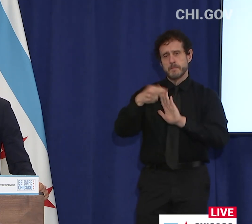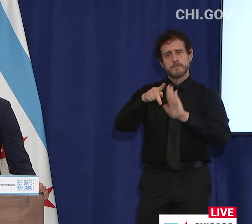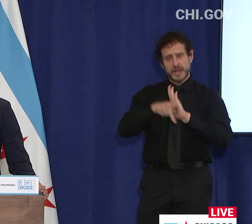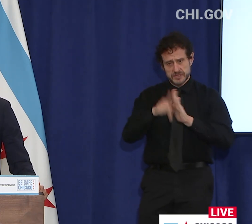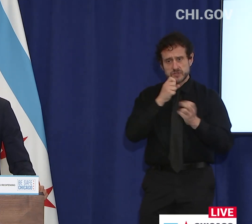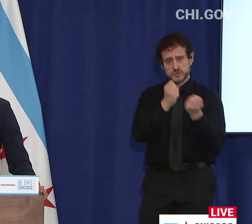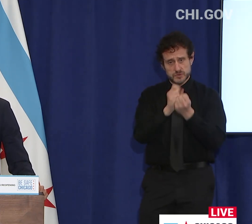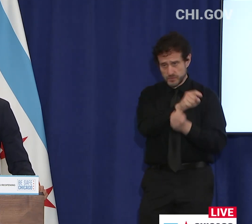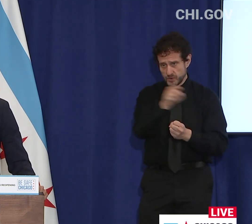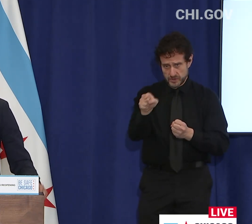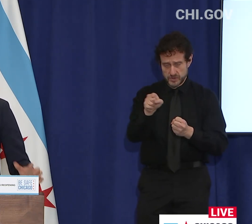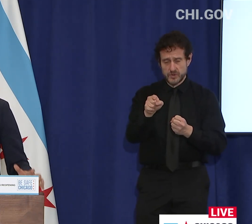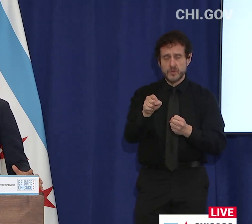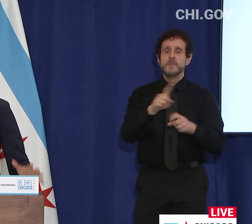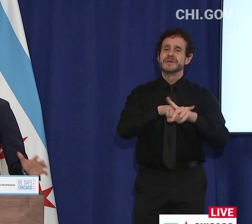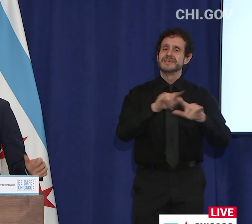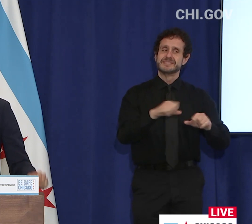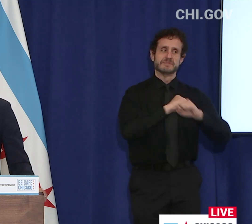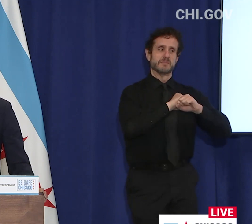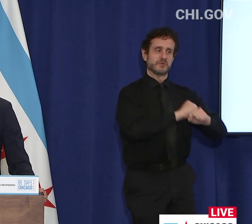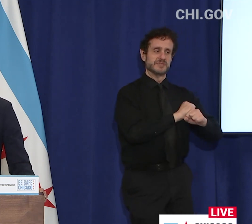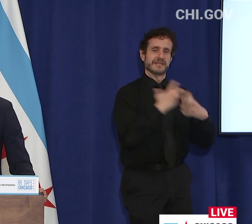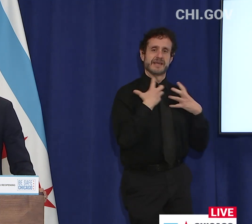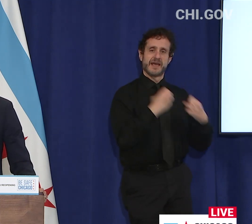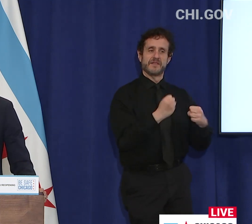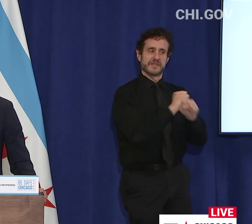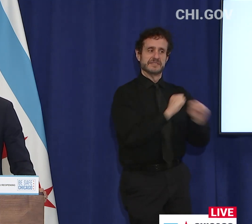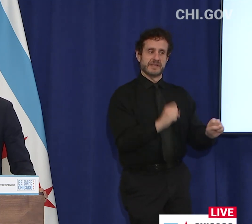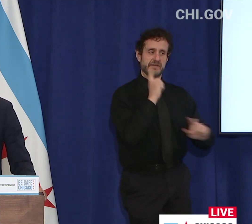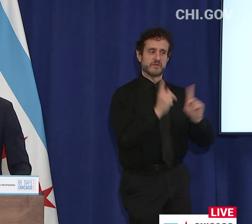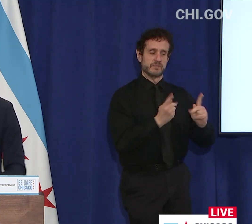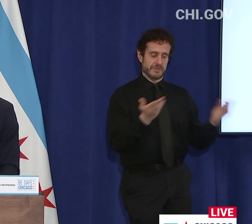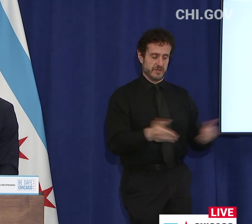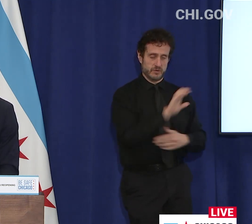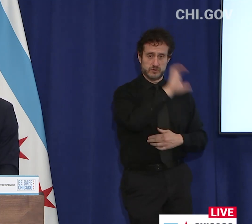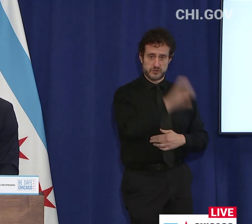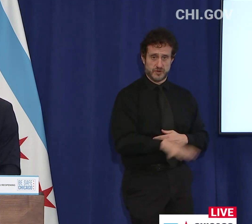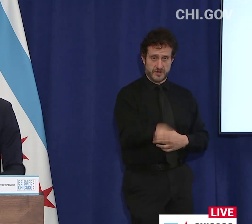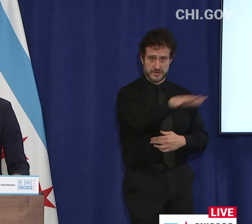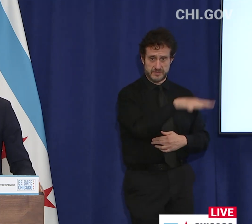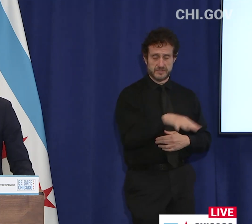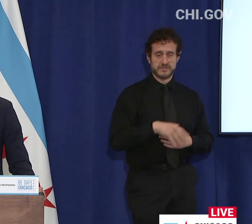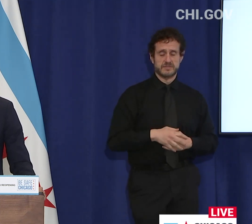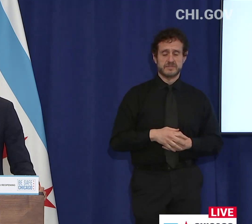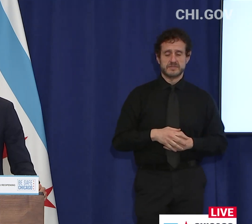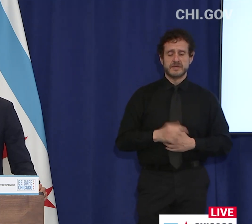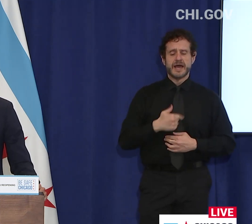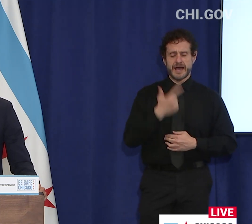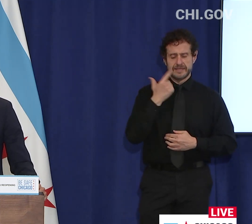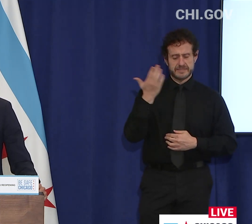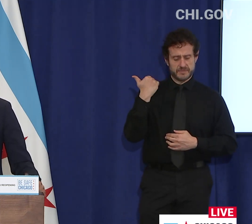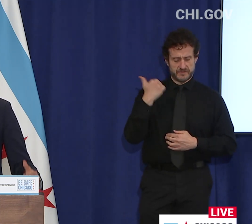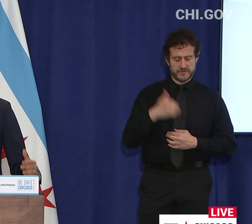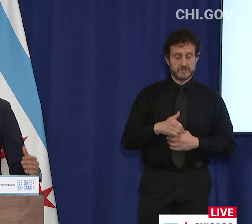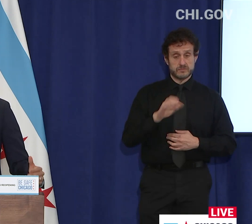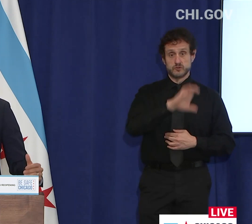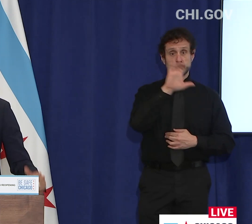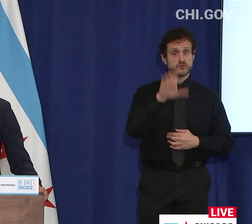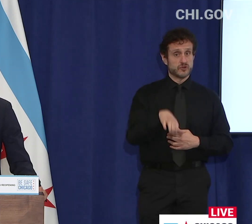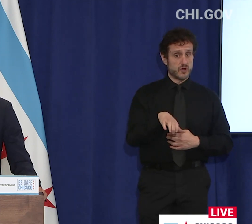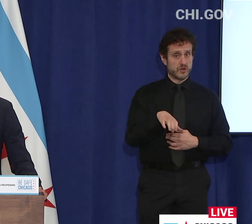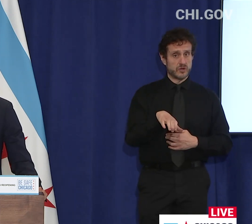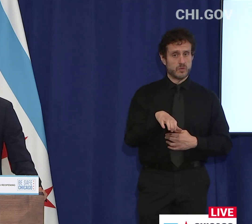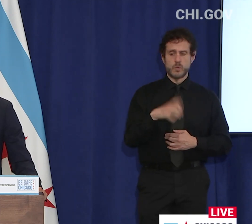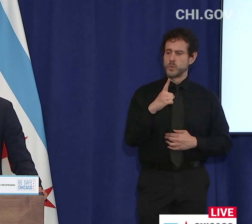you need while protecting the health and safety of our residents. As I mentioned earlier, one of our city's greatest strengths is the